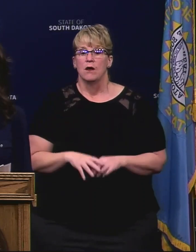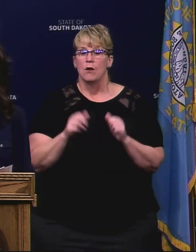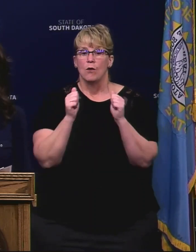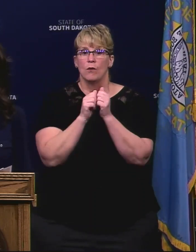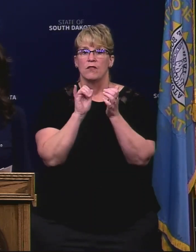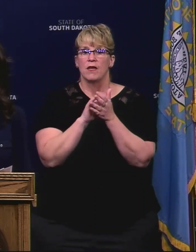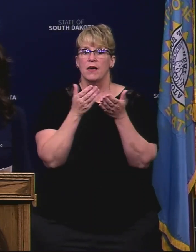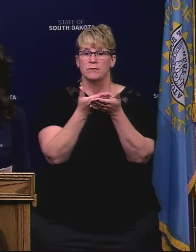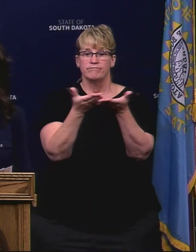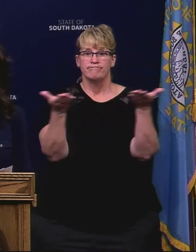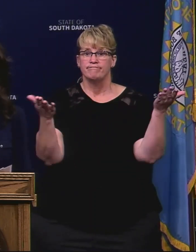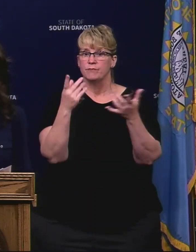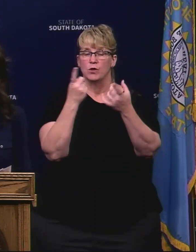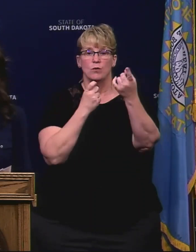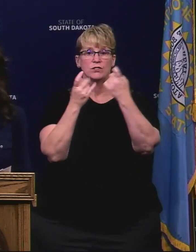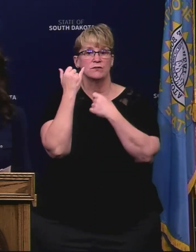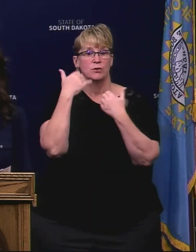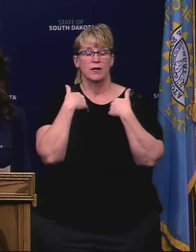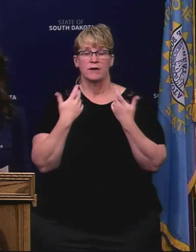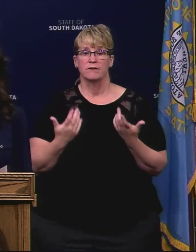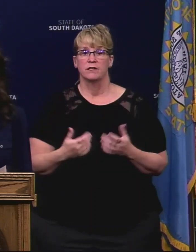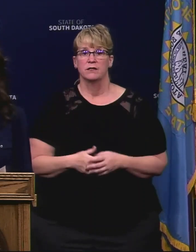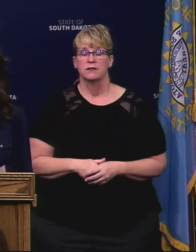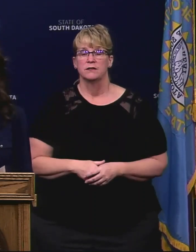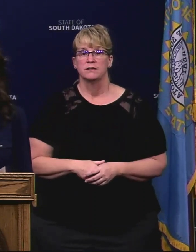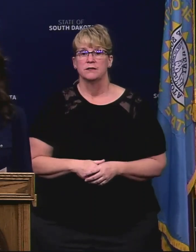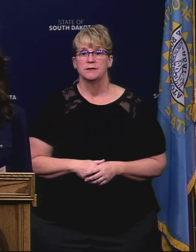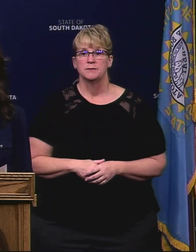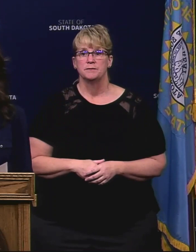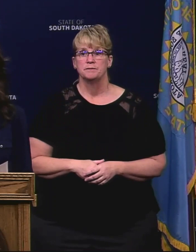I will open it up to any questions that you might have.